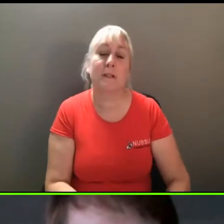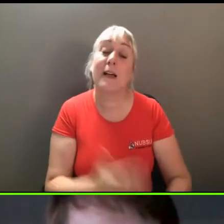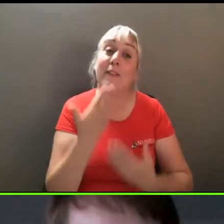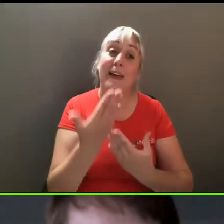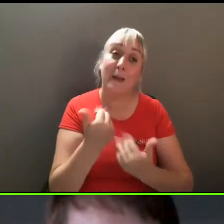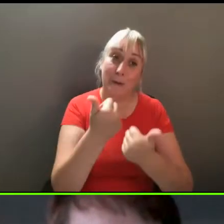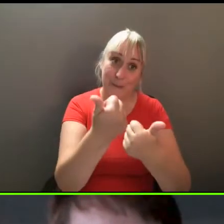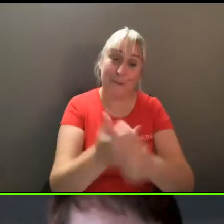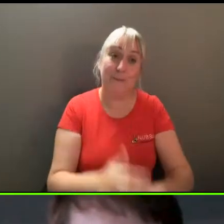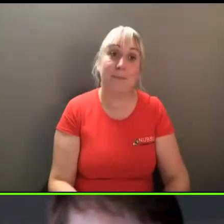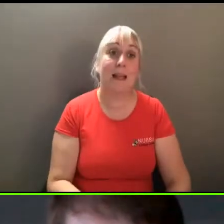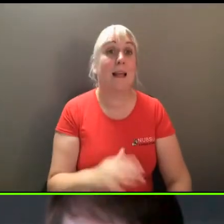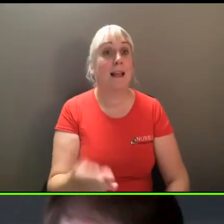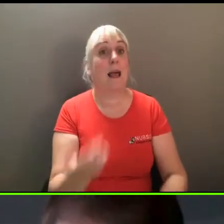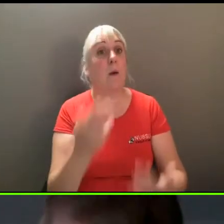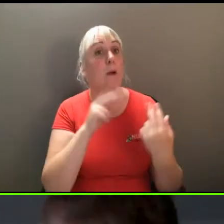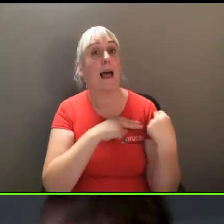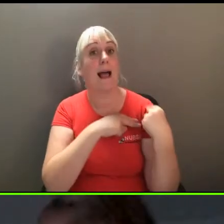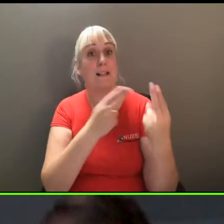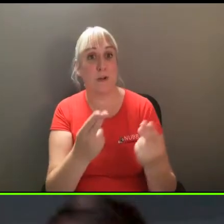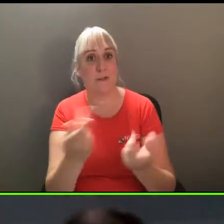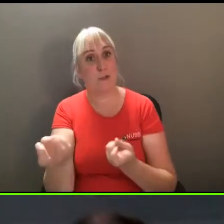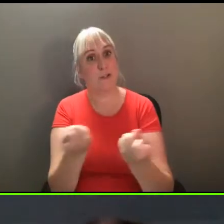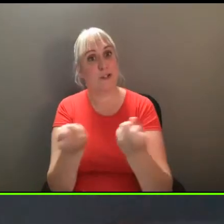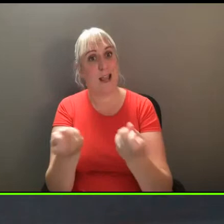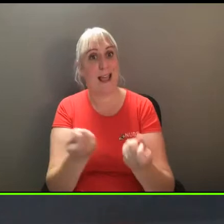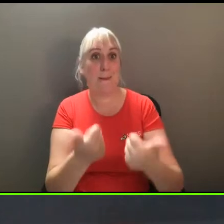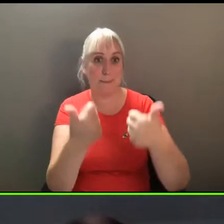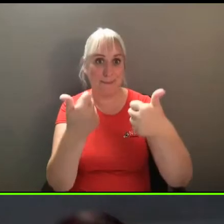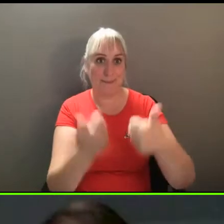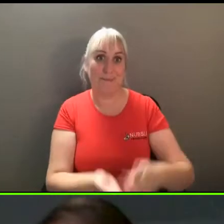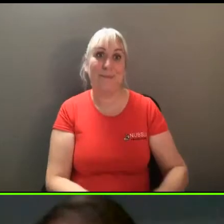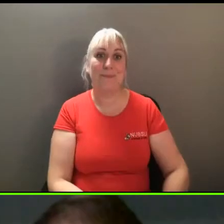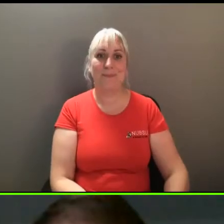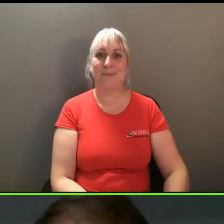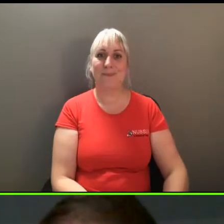Okay, I'm going to hand back now to the chairs.